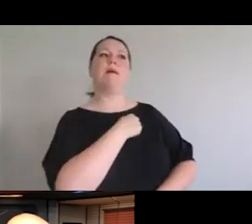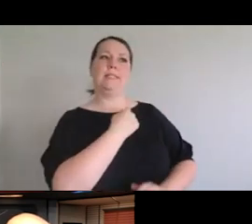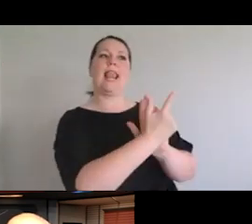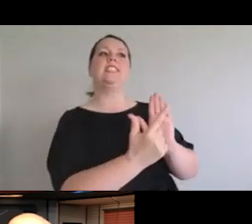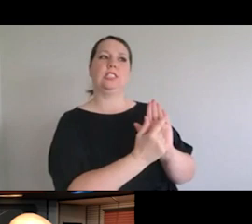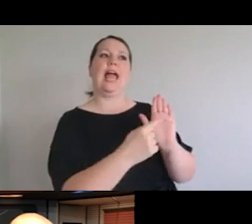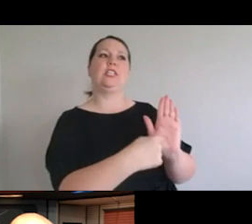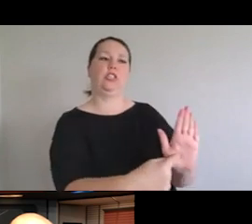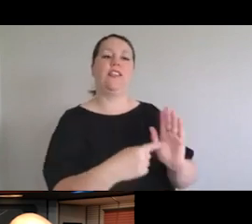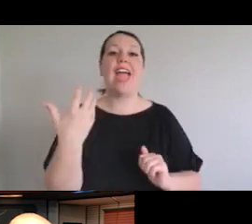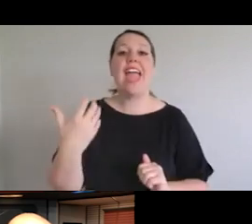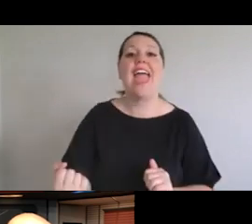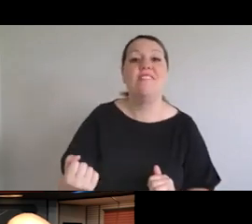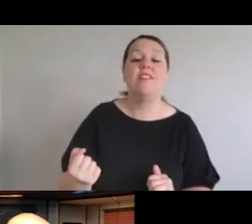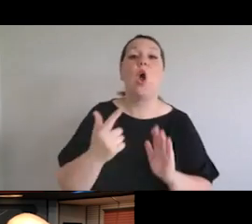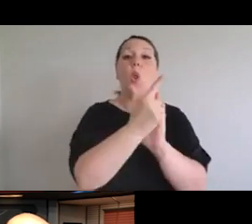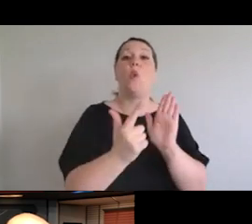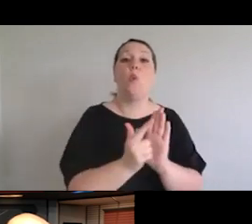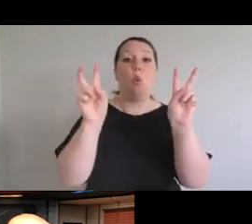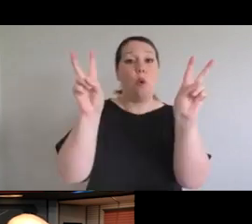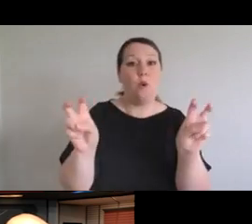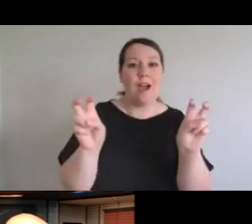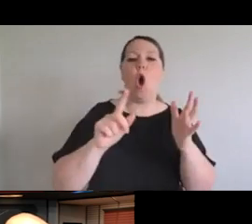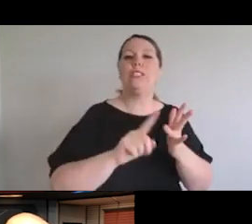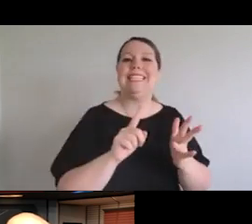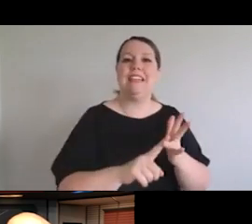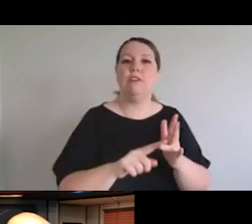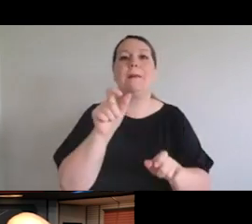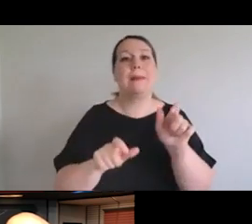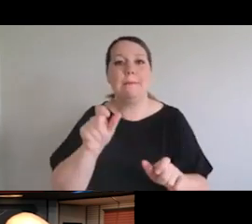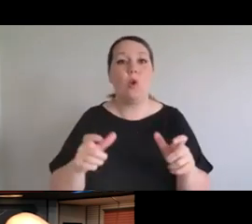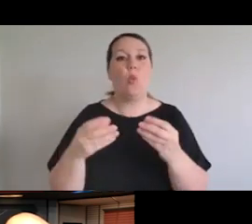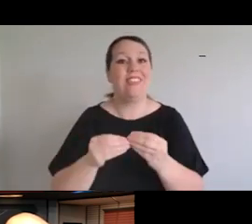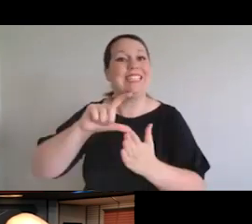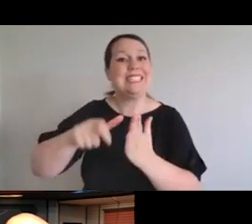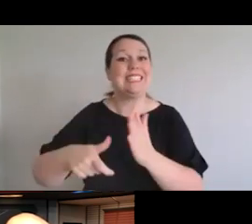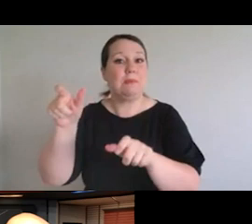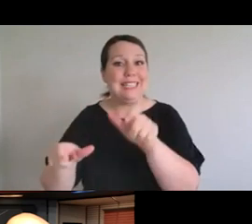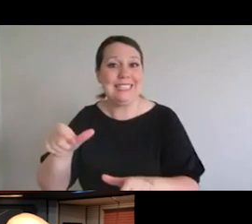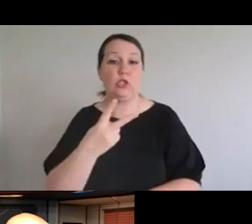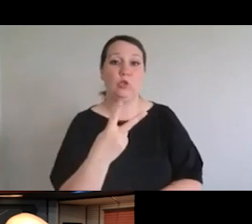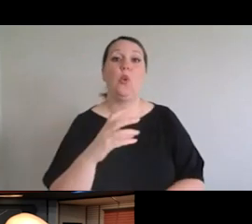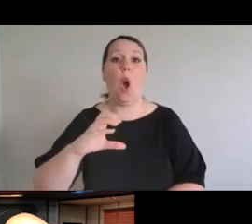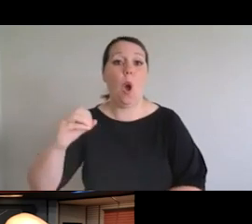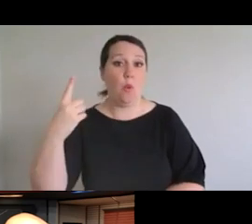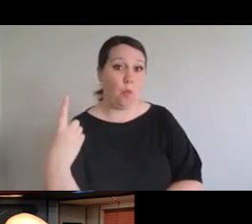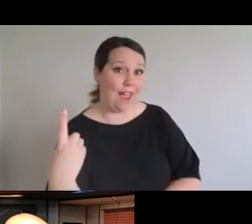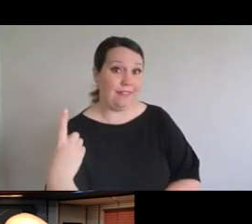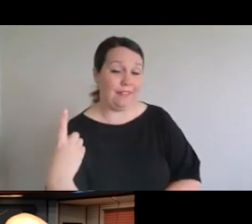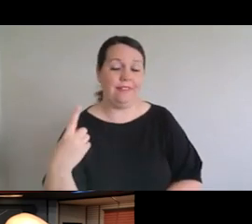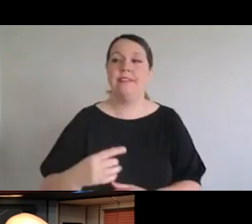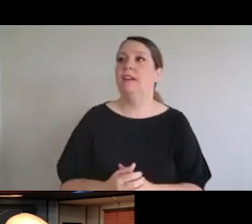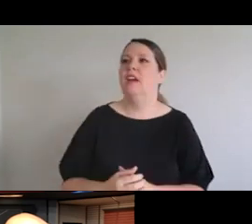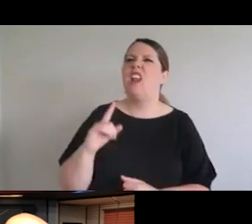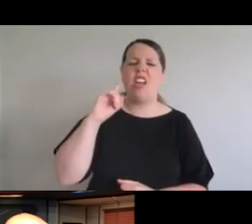the Ontarians with Disabilities Act 2001. In fact, it passed, I think, 20